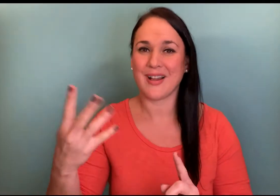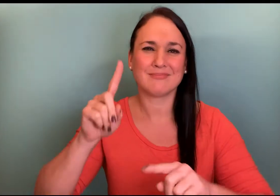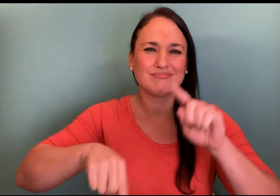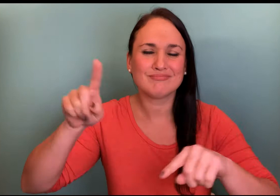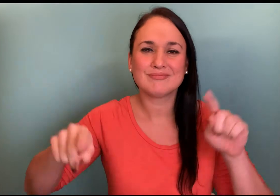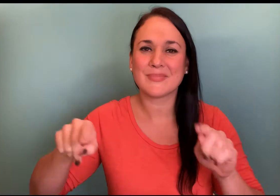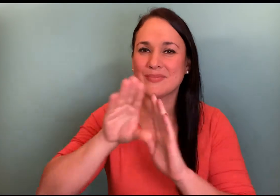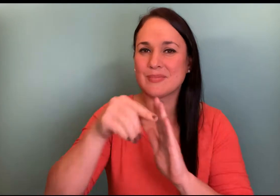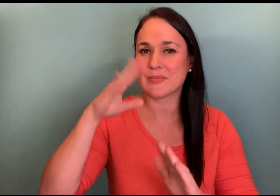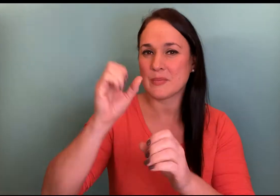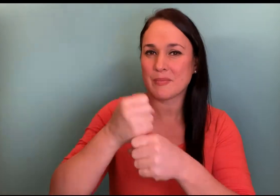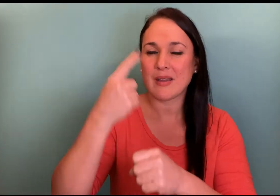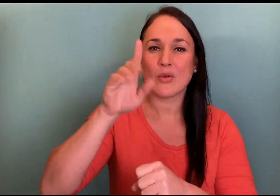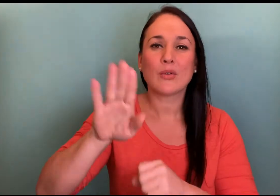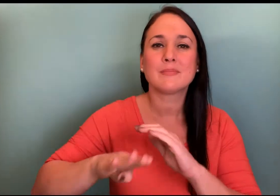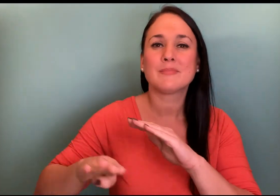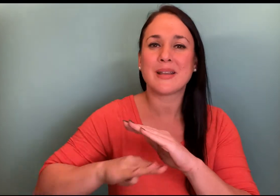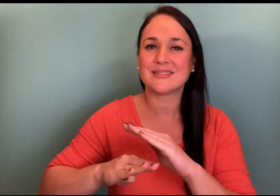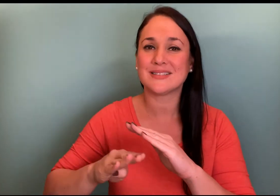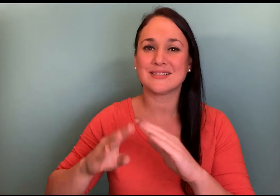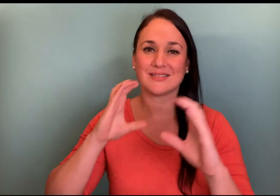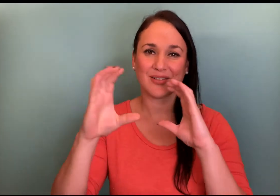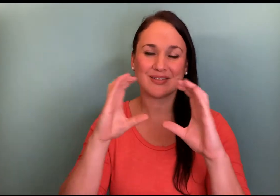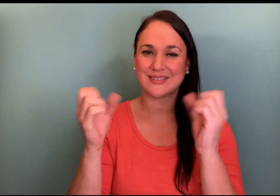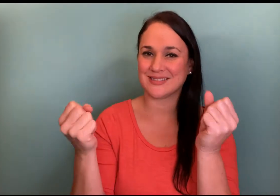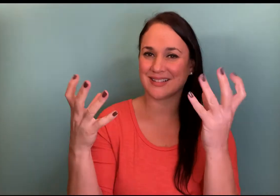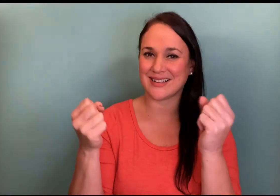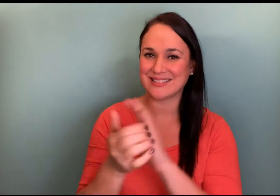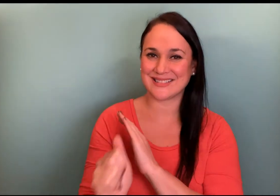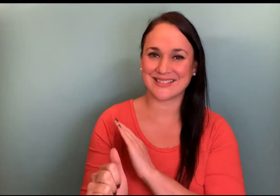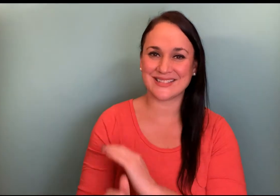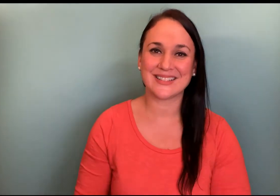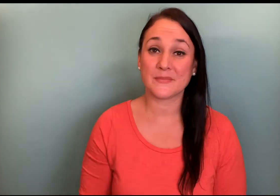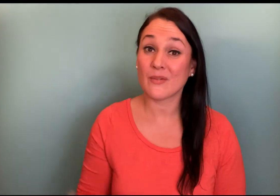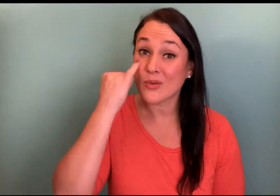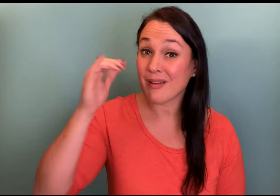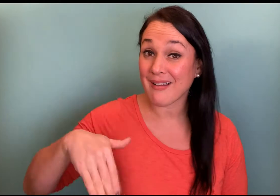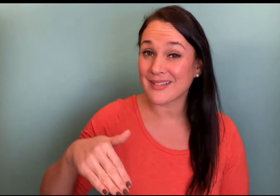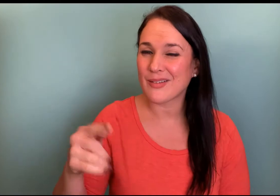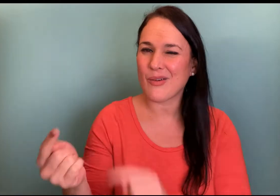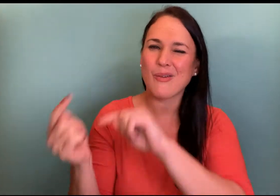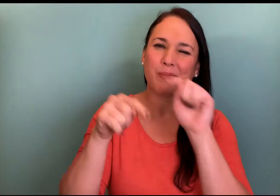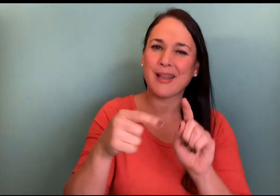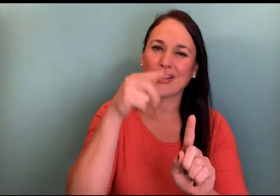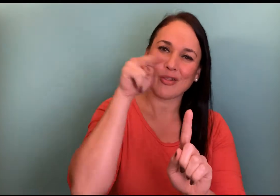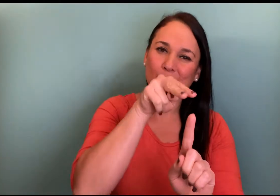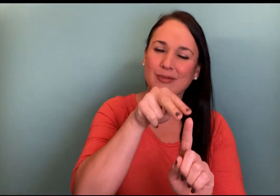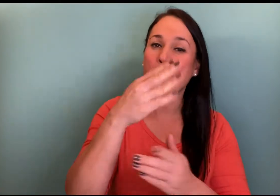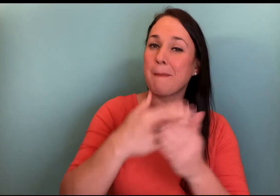of videos, a variety ones that I'm going to be making for basic conversations sign skills. Now, if you haven't already, go back